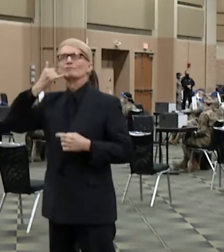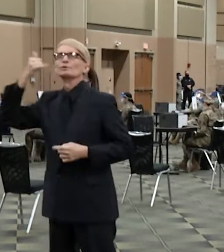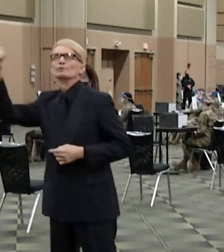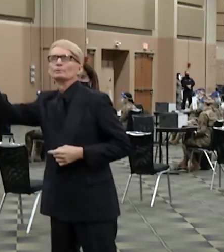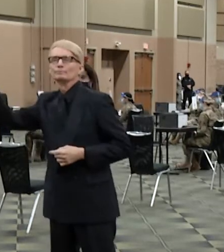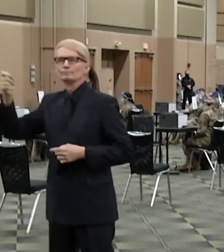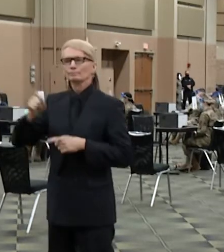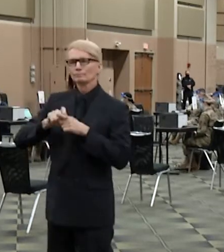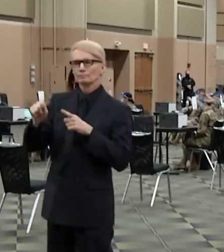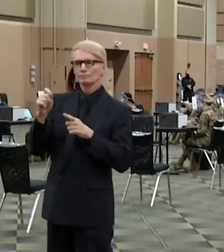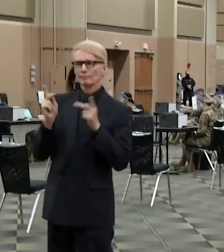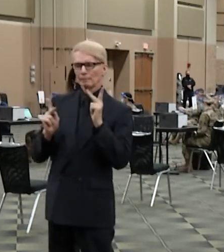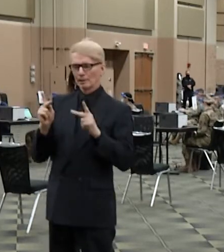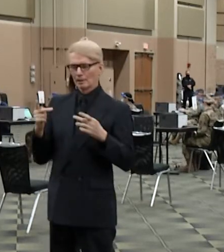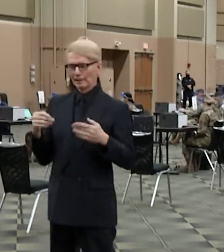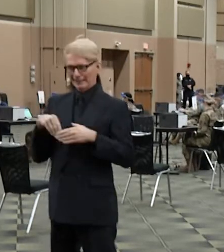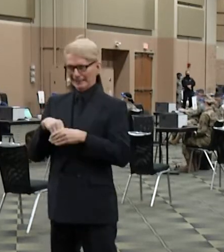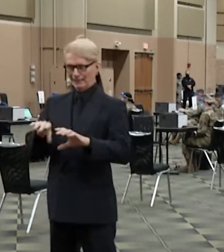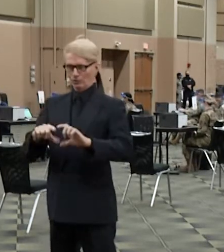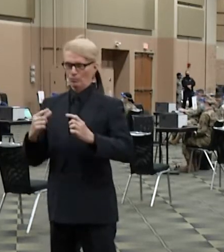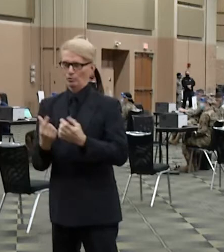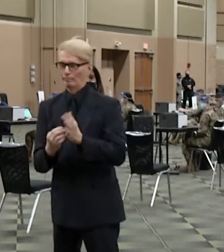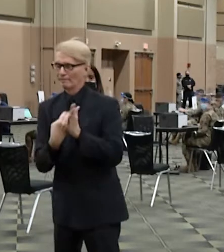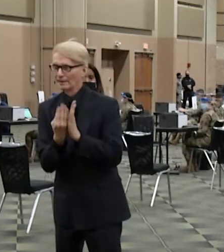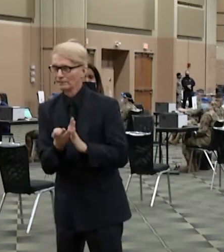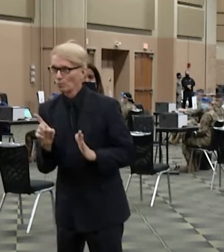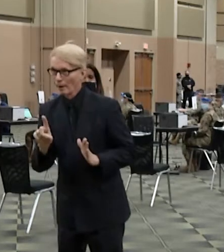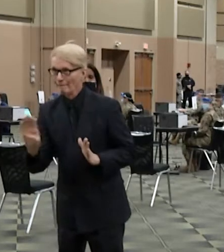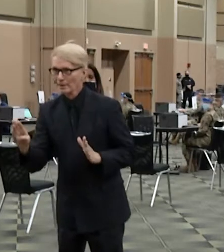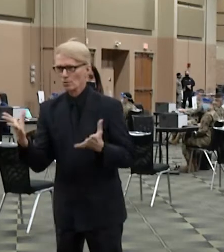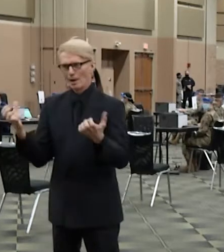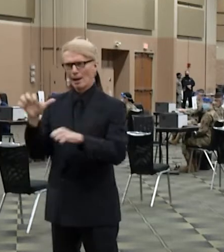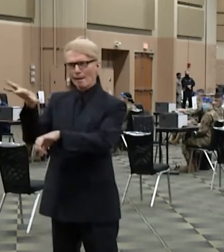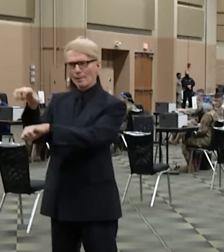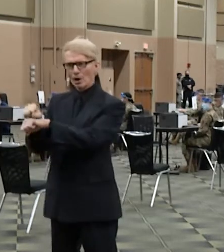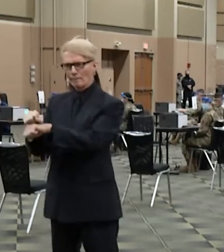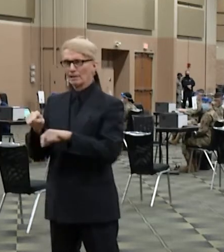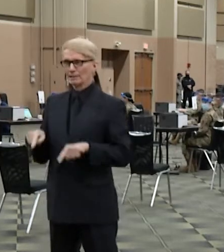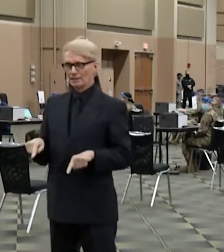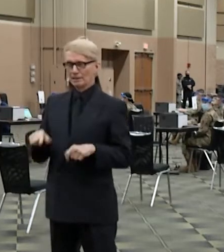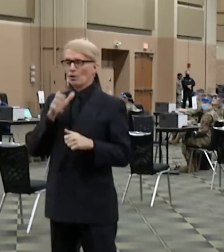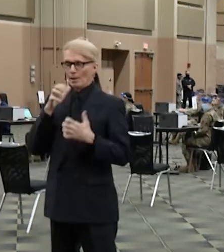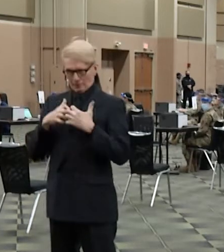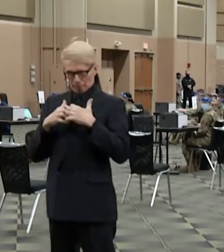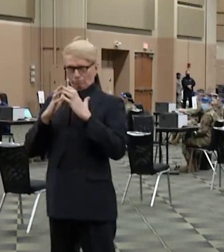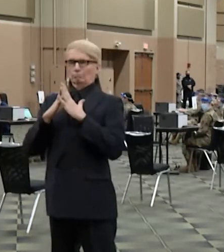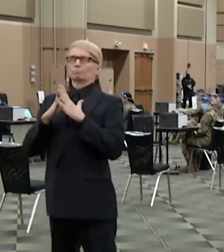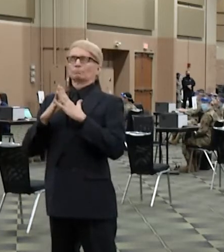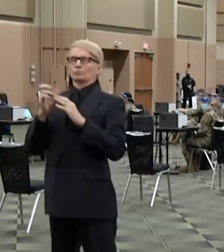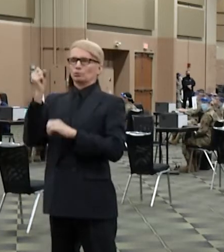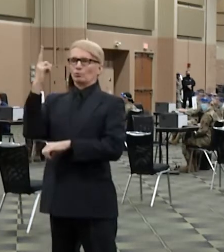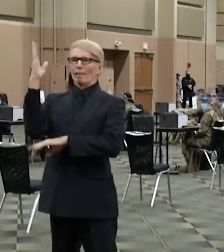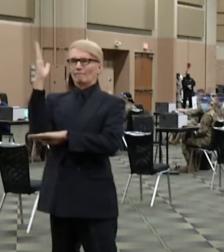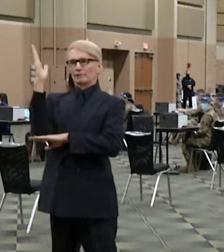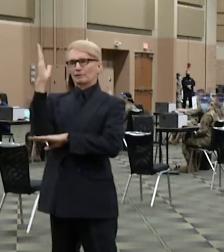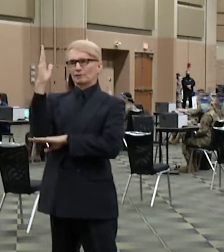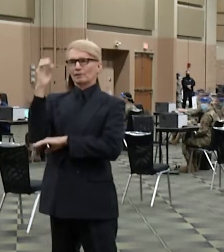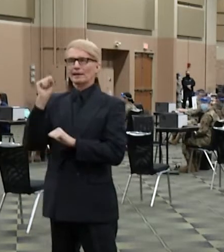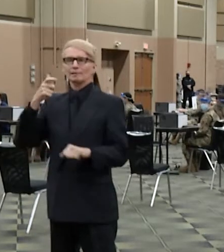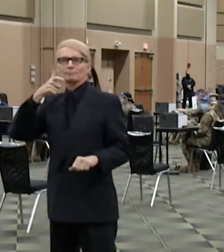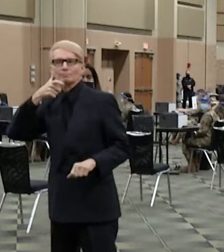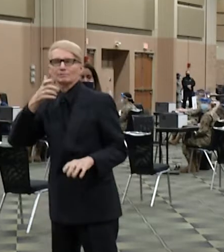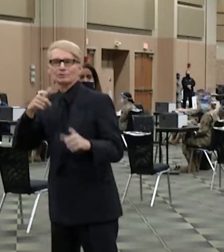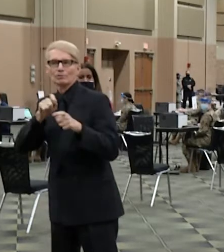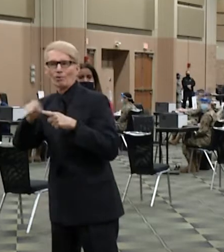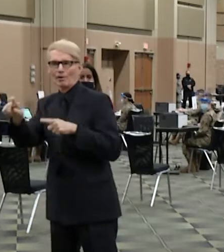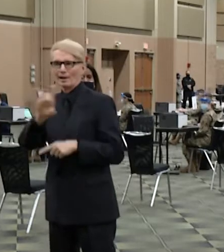anyone in 1B looking to schedule a vaccine appointment. The call center will go live today at noon as well, and the number